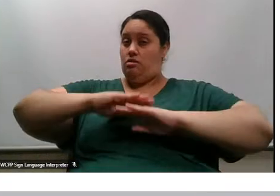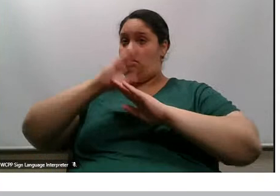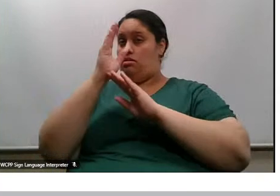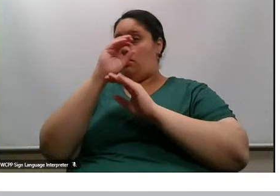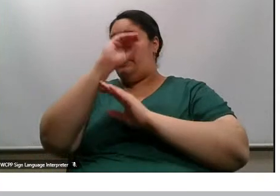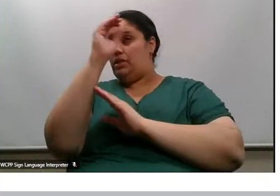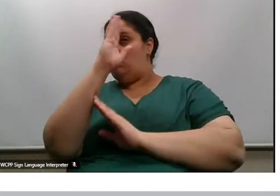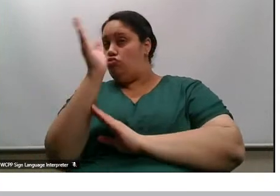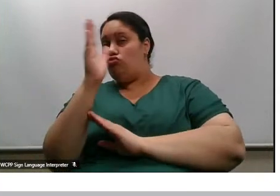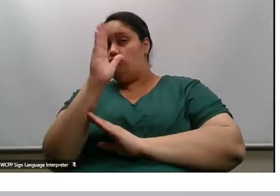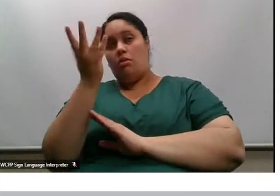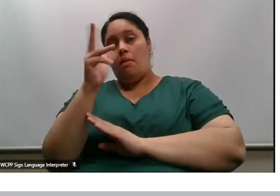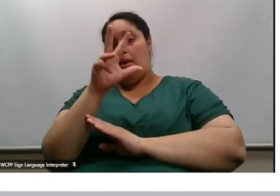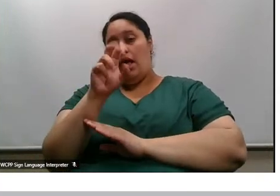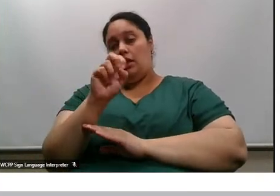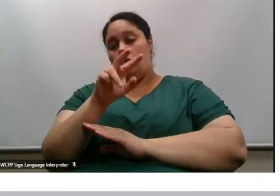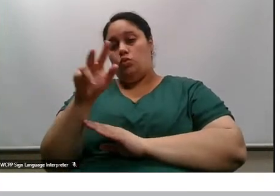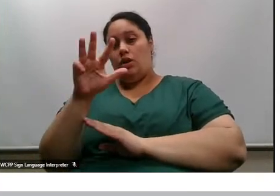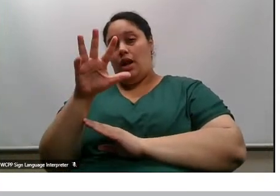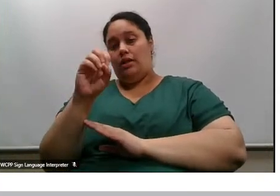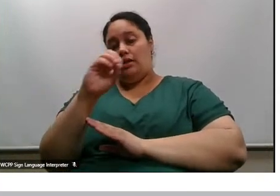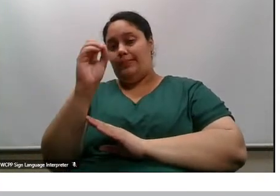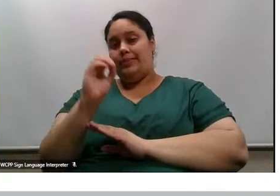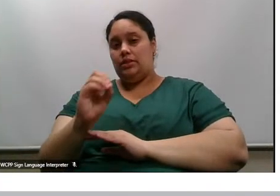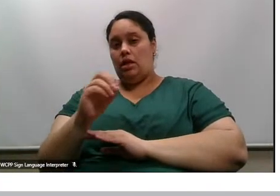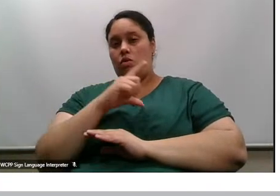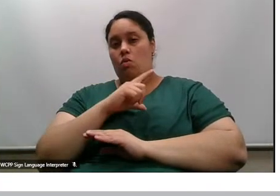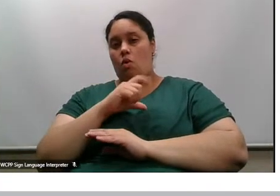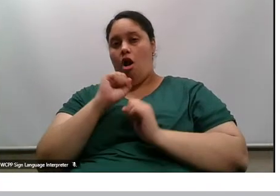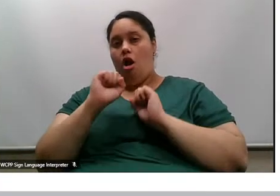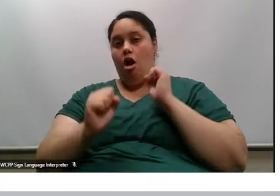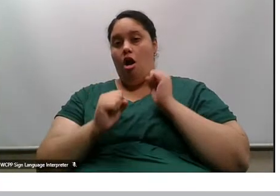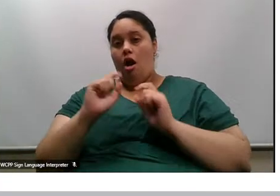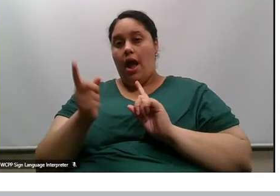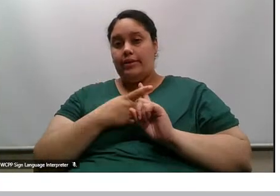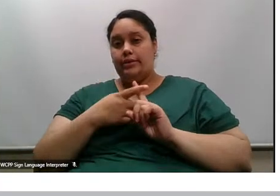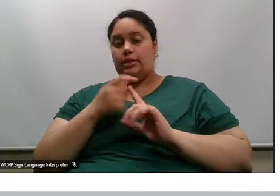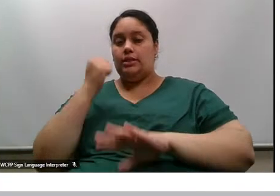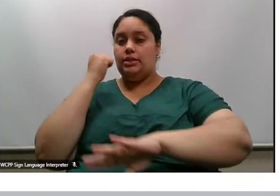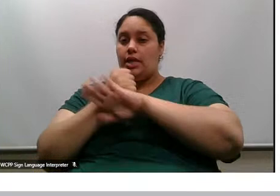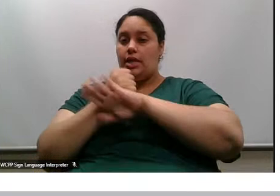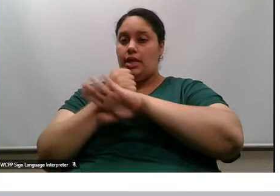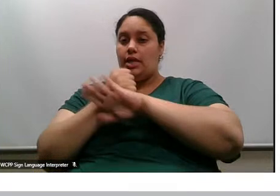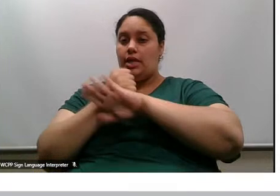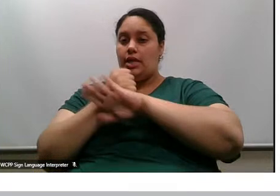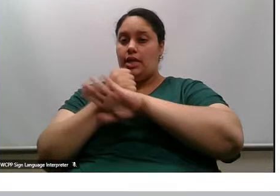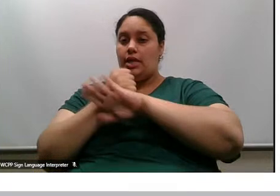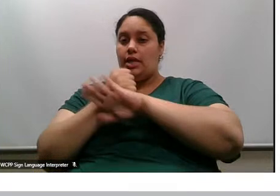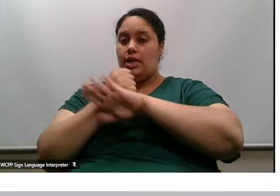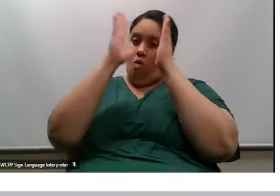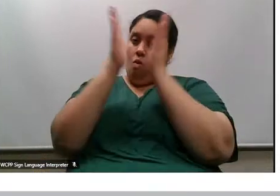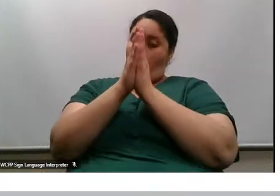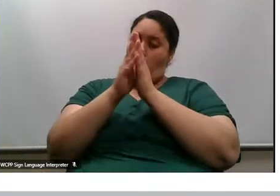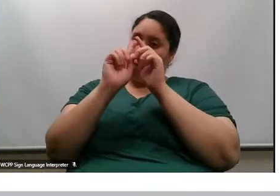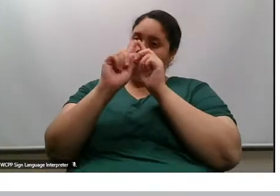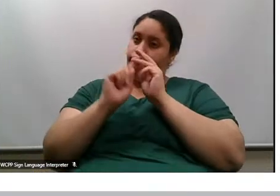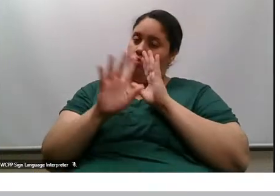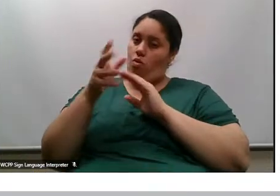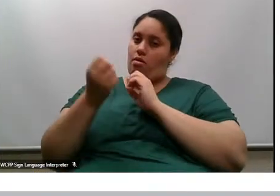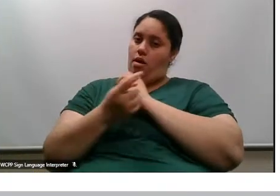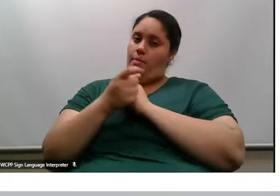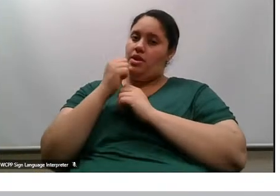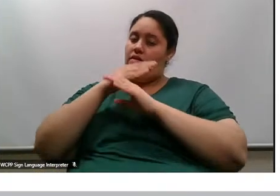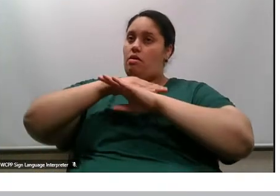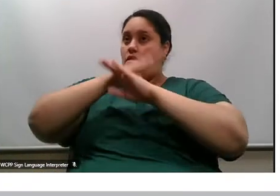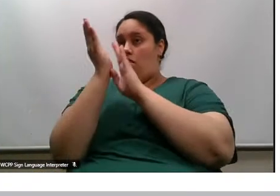is probably around 80 to 90%. Because car accidents, stabbings, trauma, all of that will be occasioned invariably by